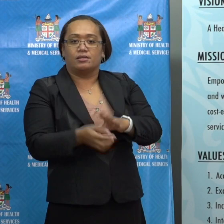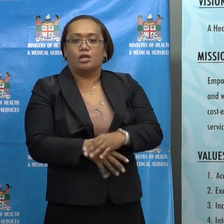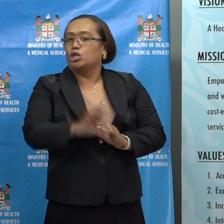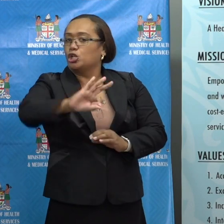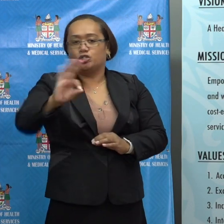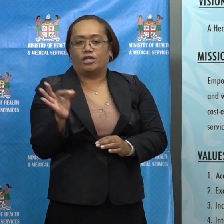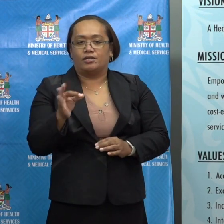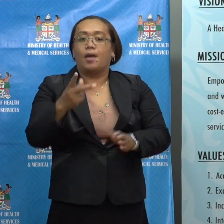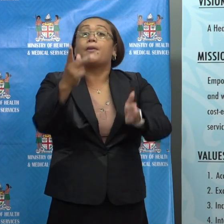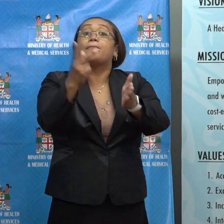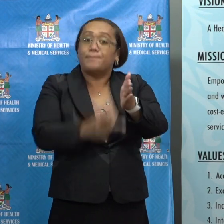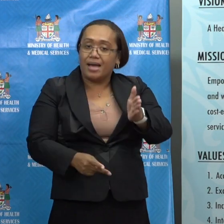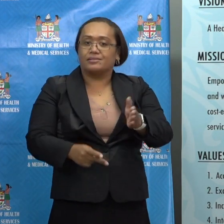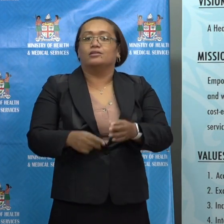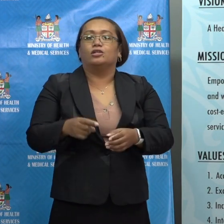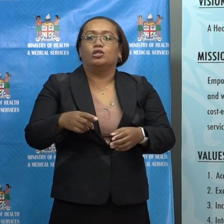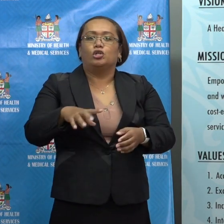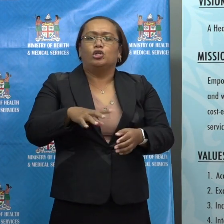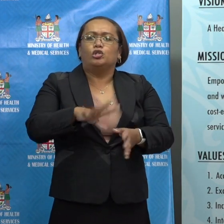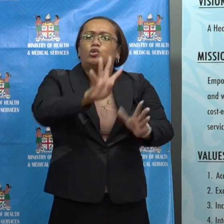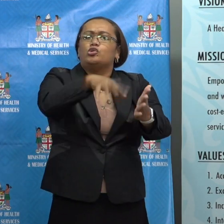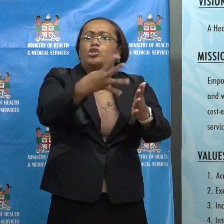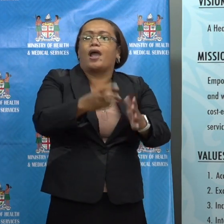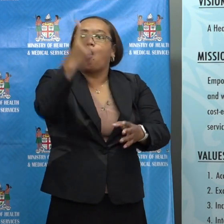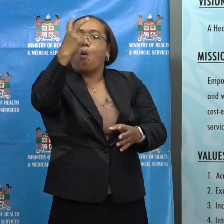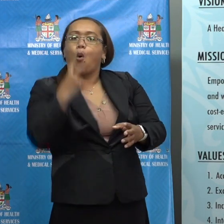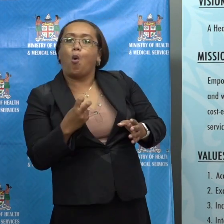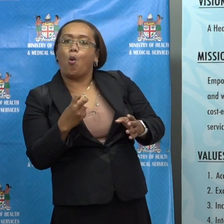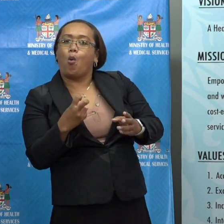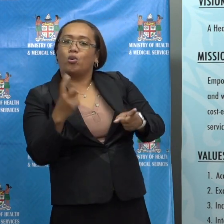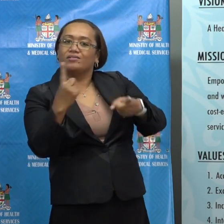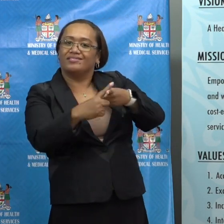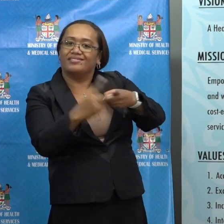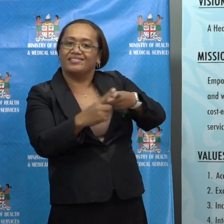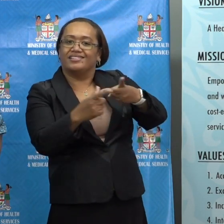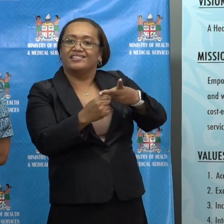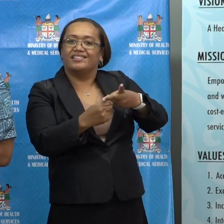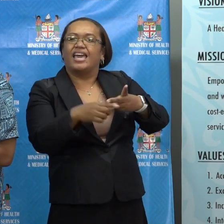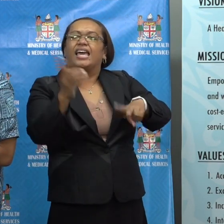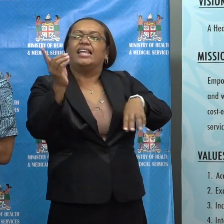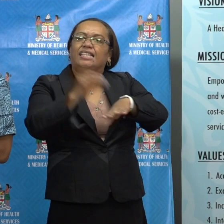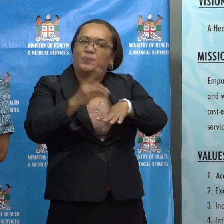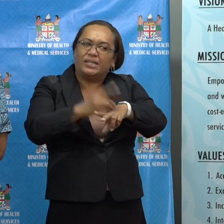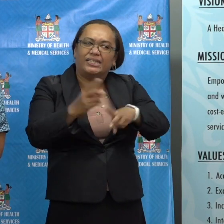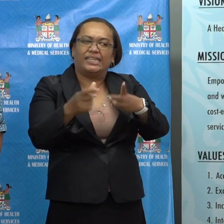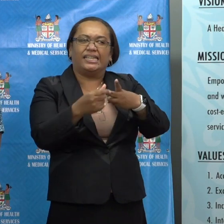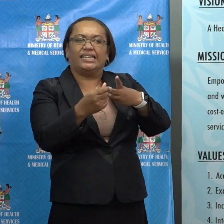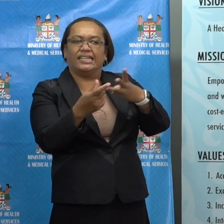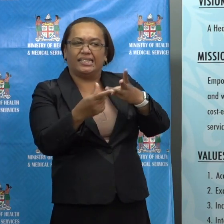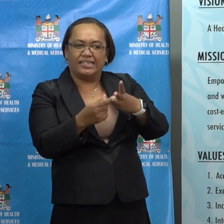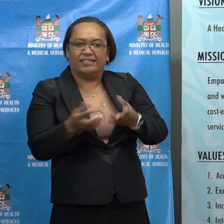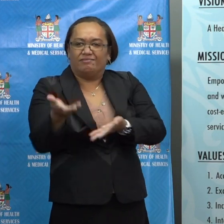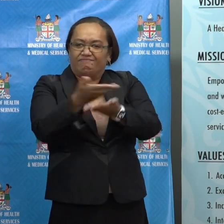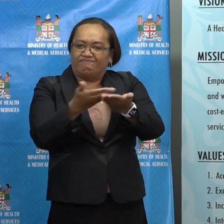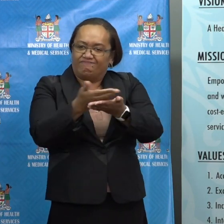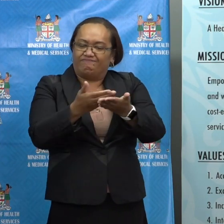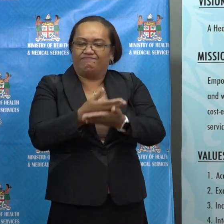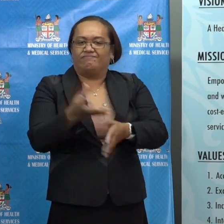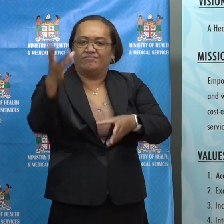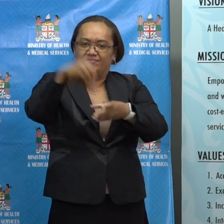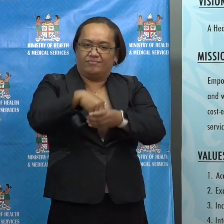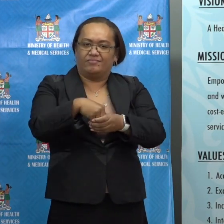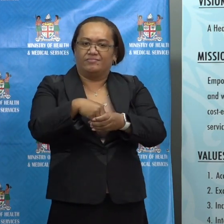of our discussion this evening. One of the first things that we discussed this morning and was highlighted